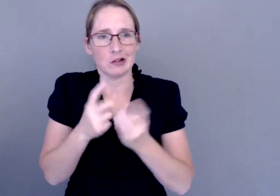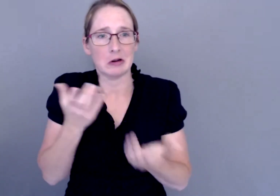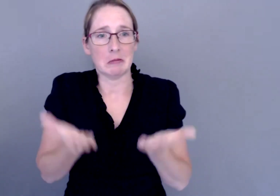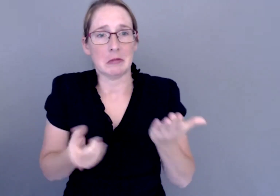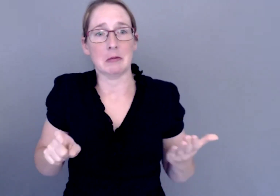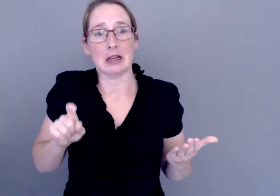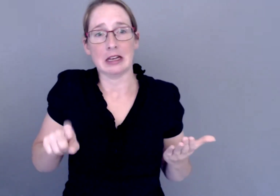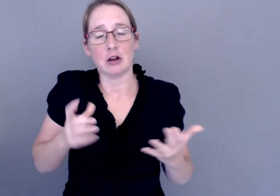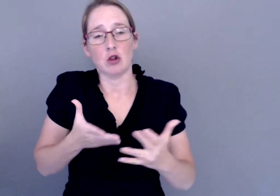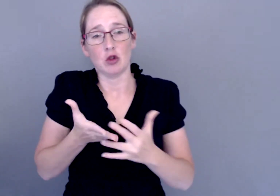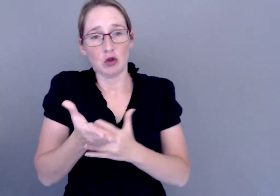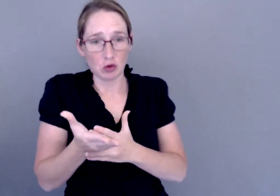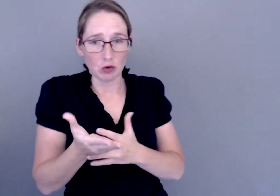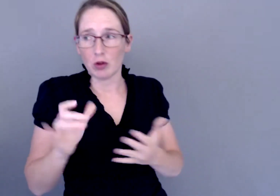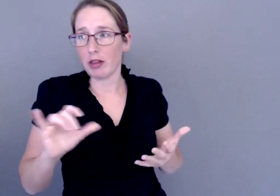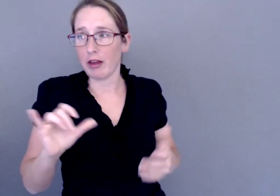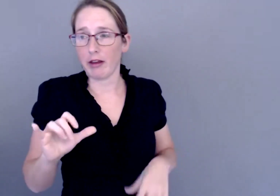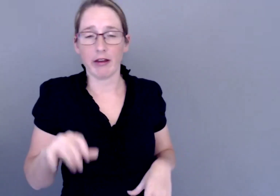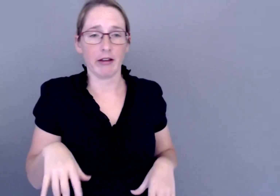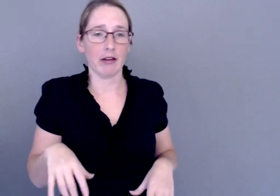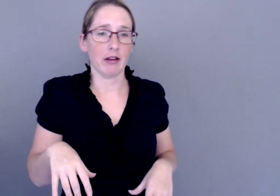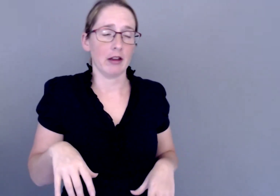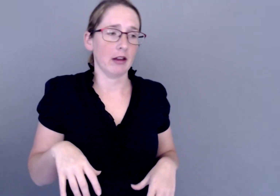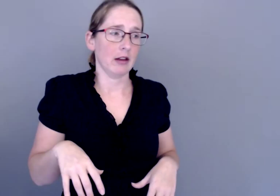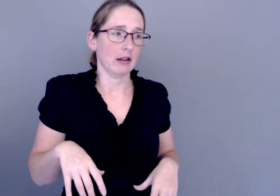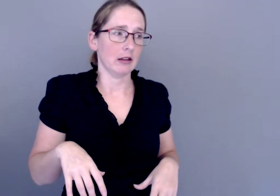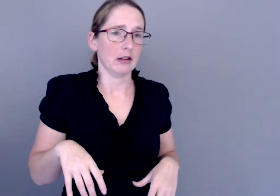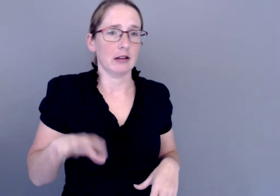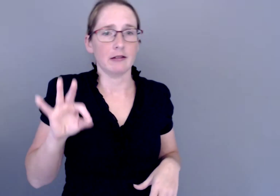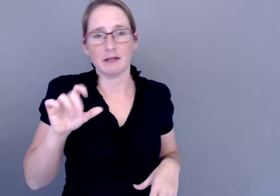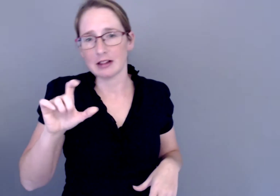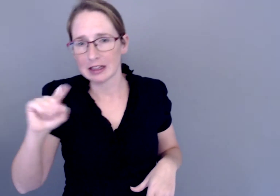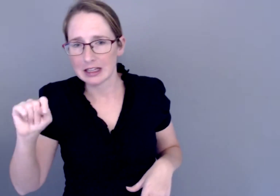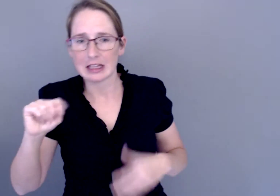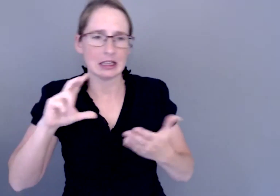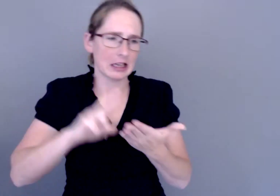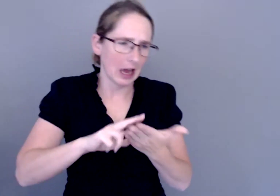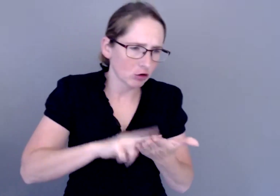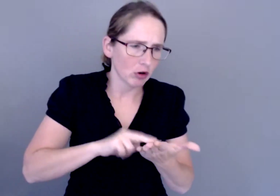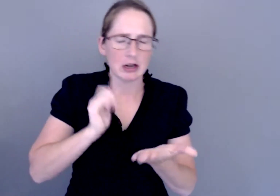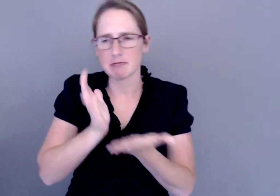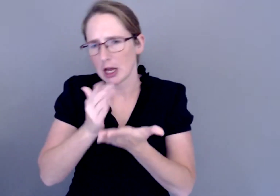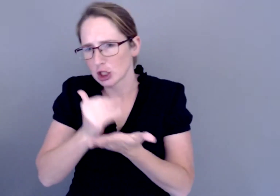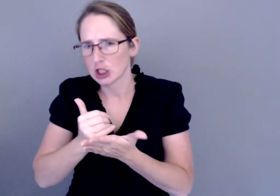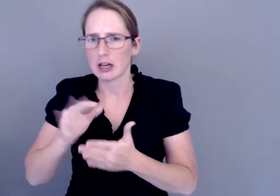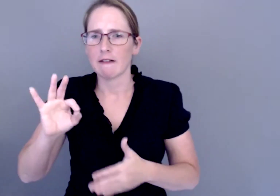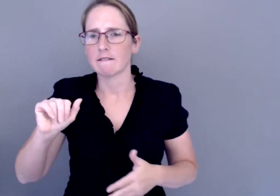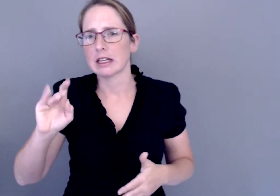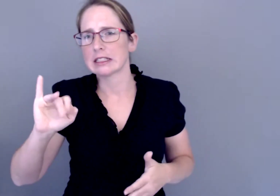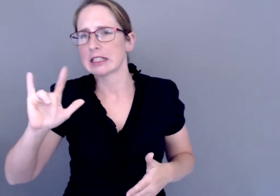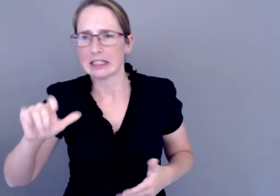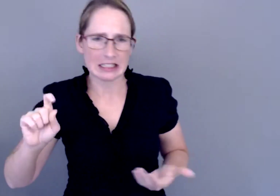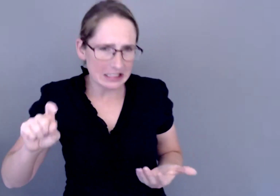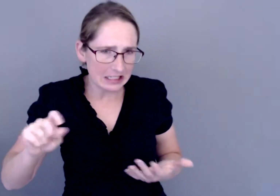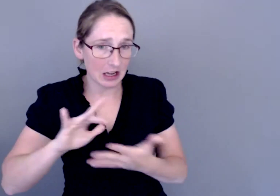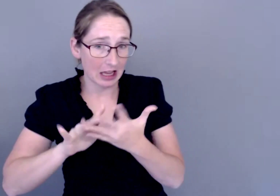need through the lens of, say, like fleet or contracting or budgeting or facilities needs, et cetera. And